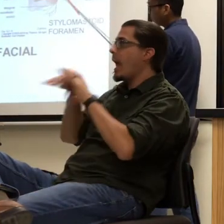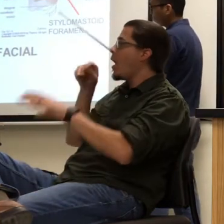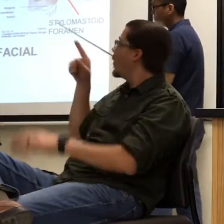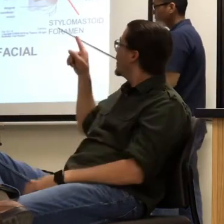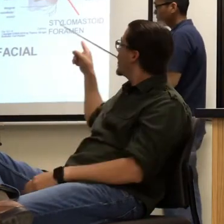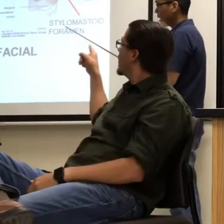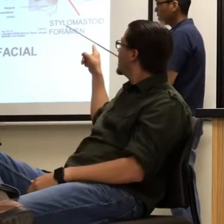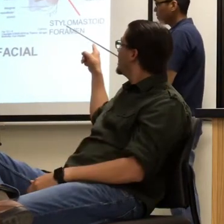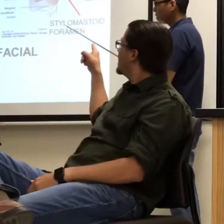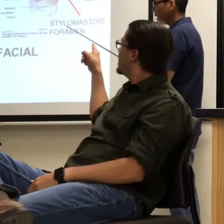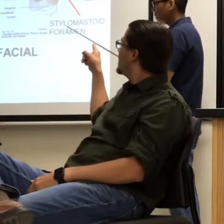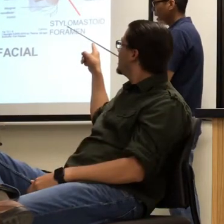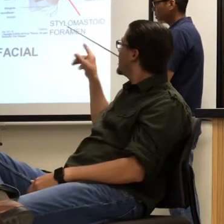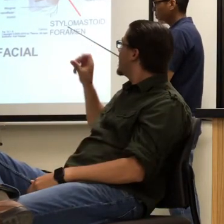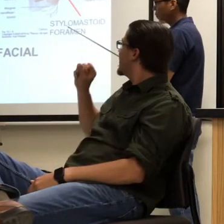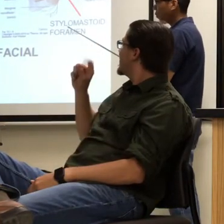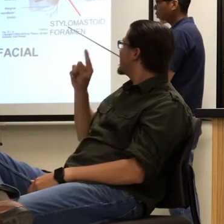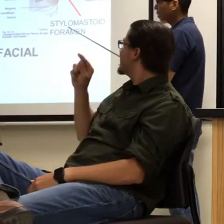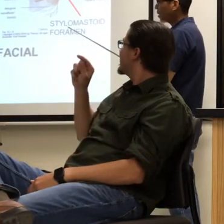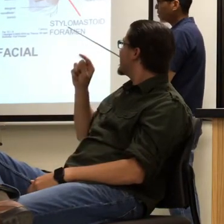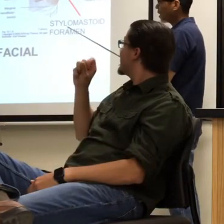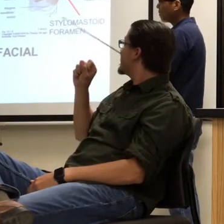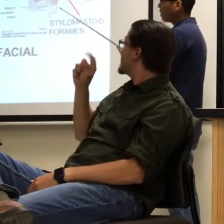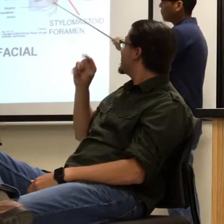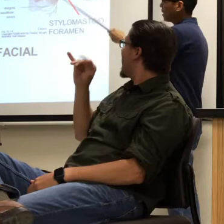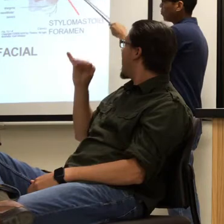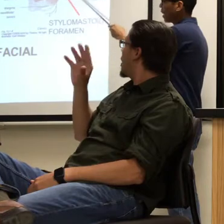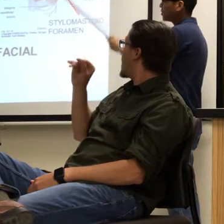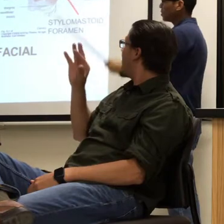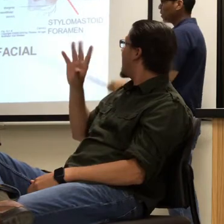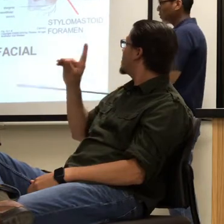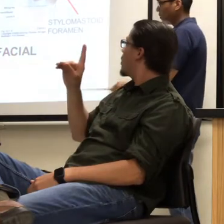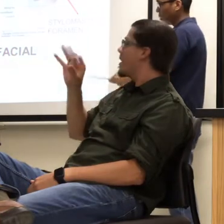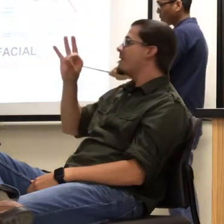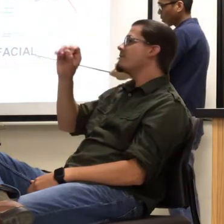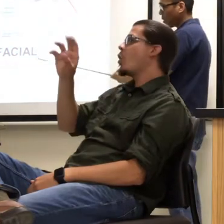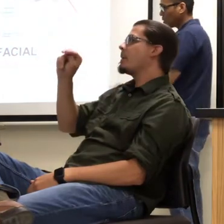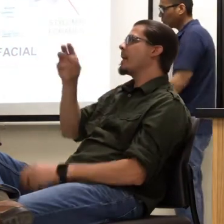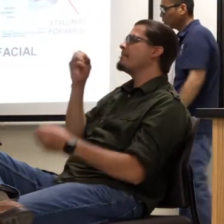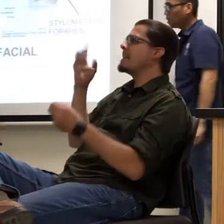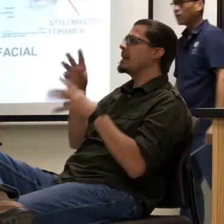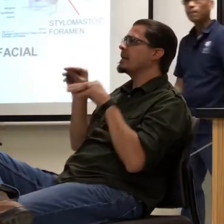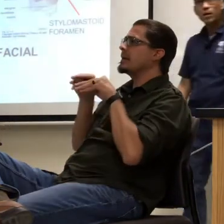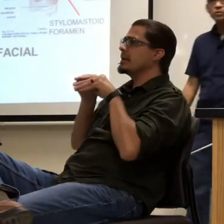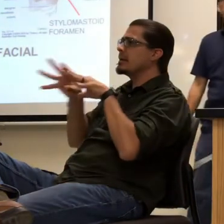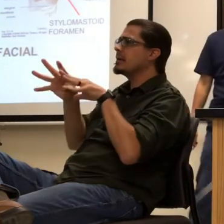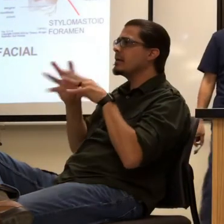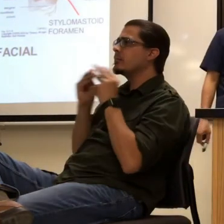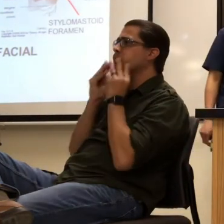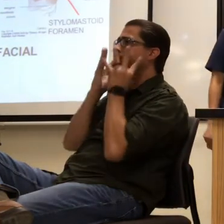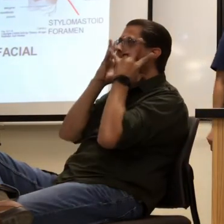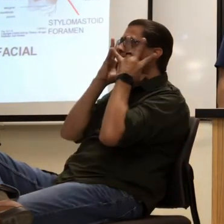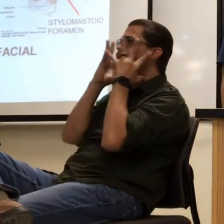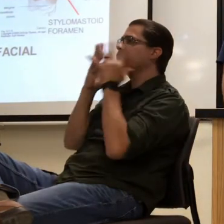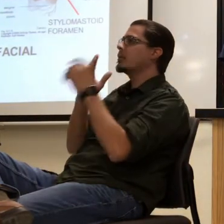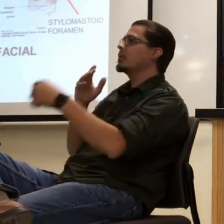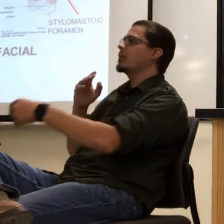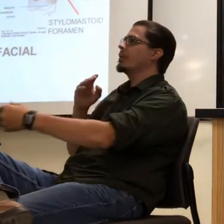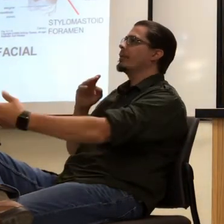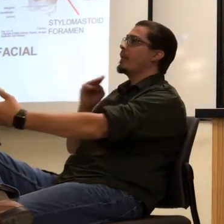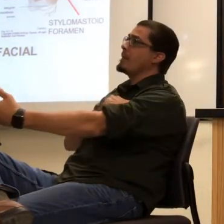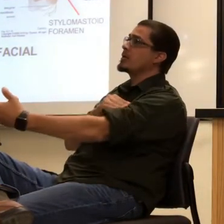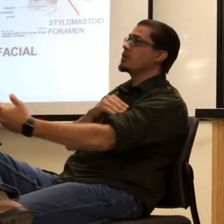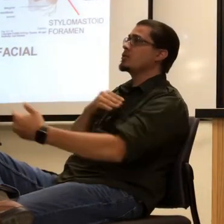there. Through the stylomastoid foramen. They give off many branches to innervate what are called the muscles of facial